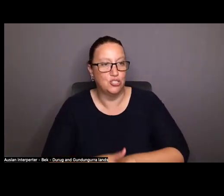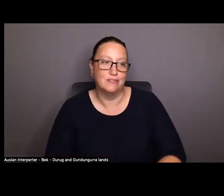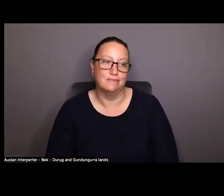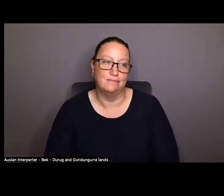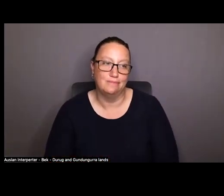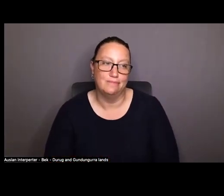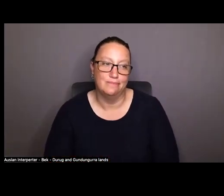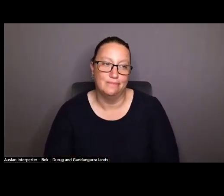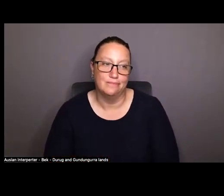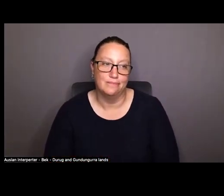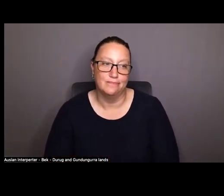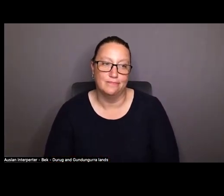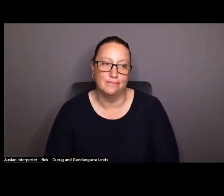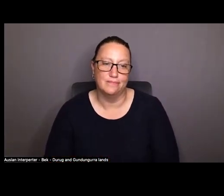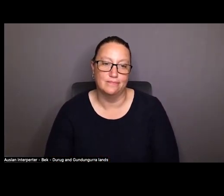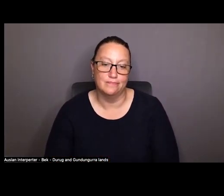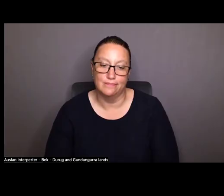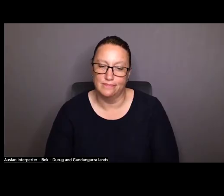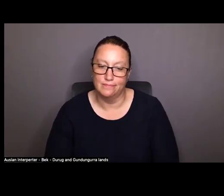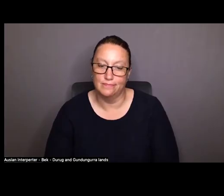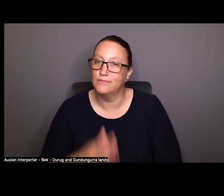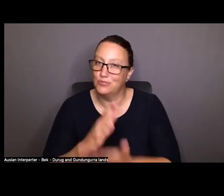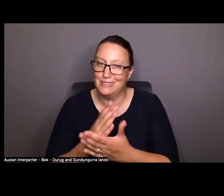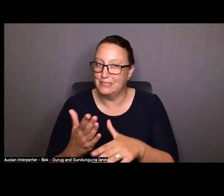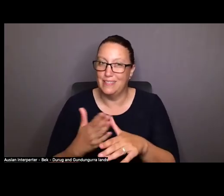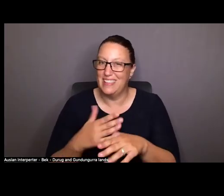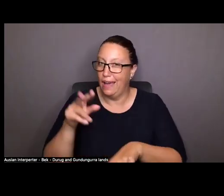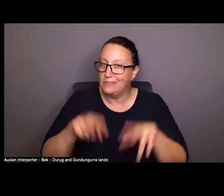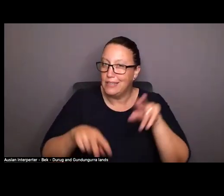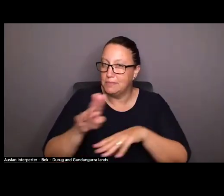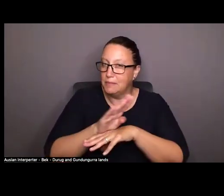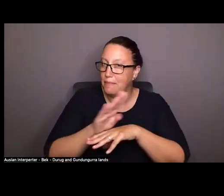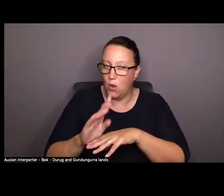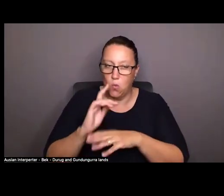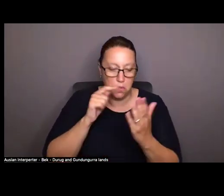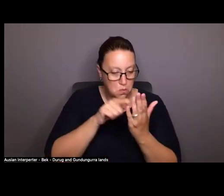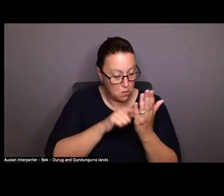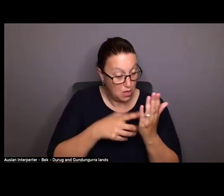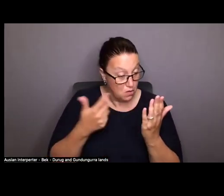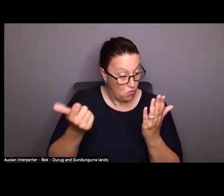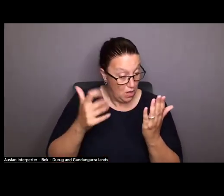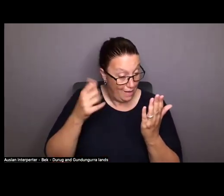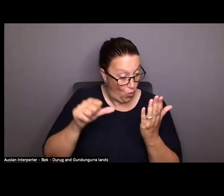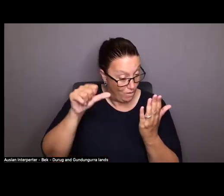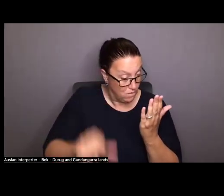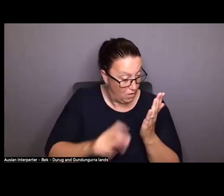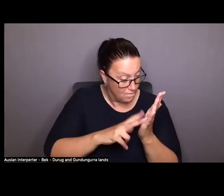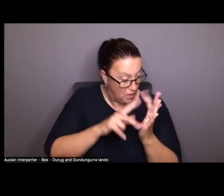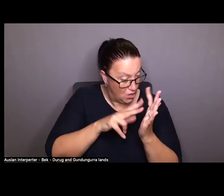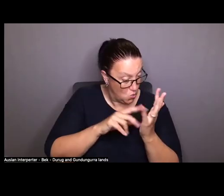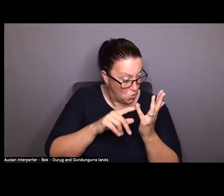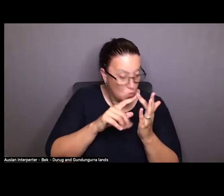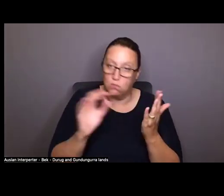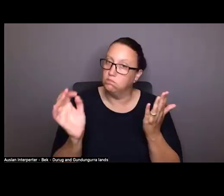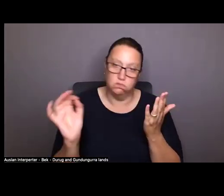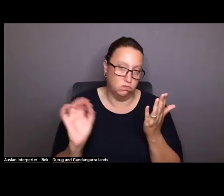stage of the process. It's not something that the assessment panel will look at the EOI stage. So it's not